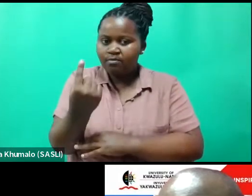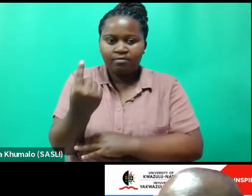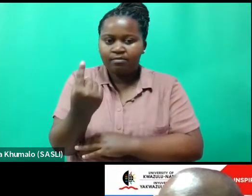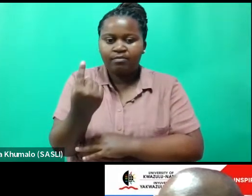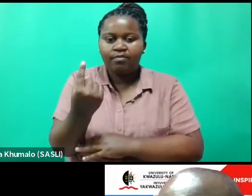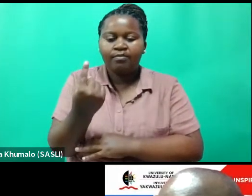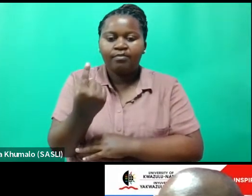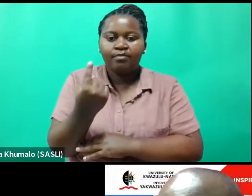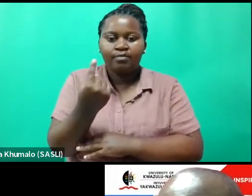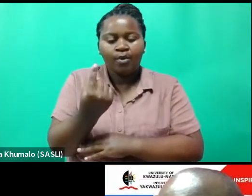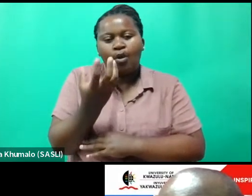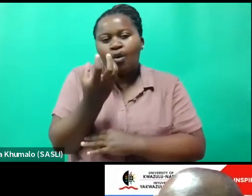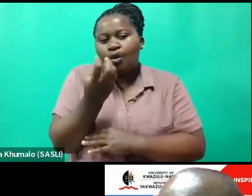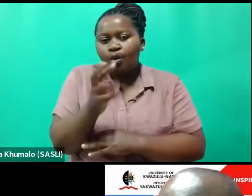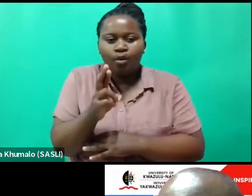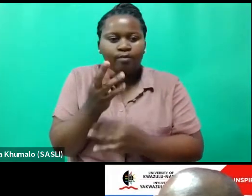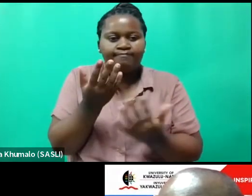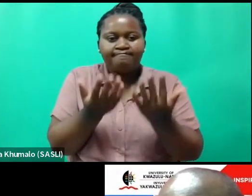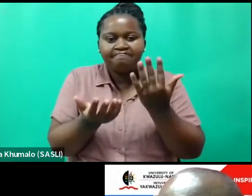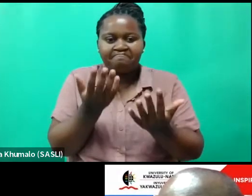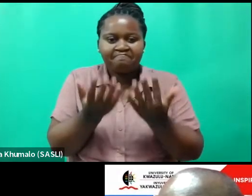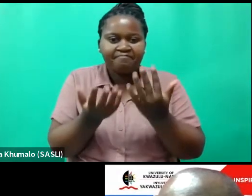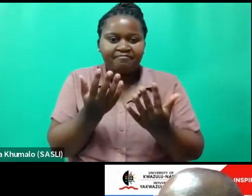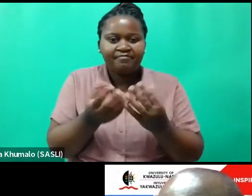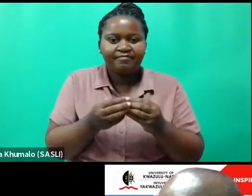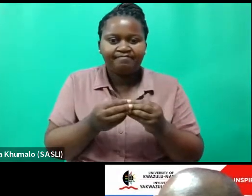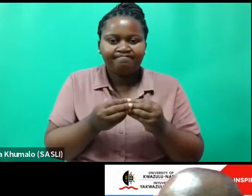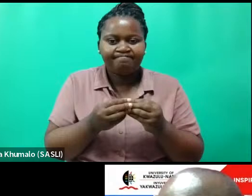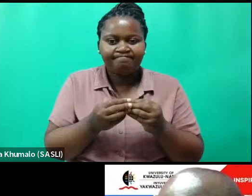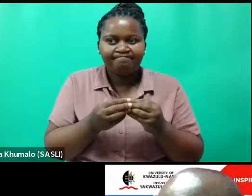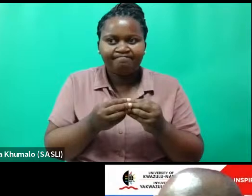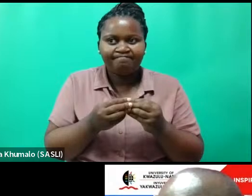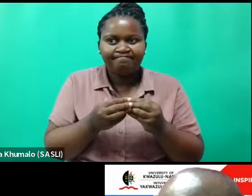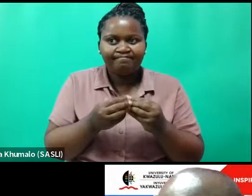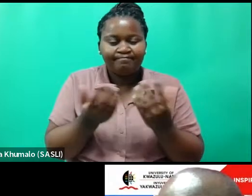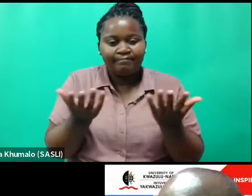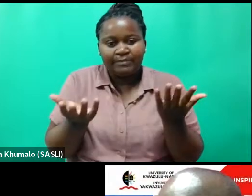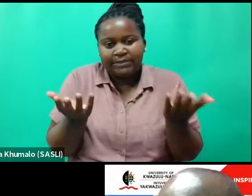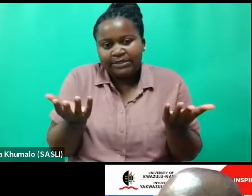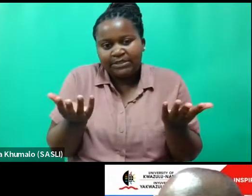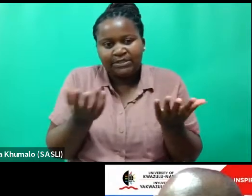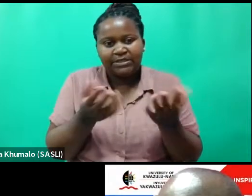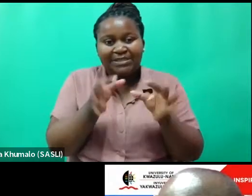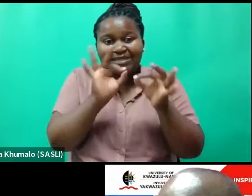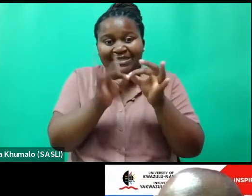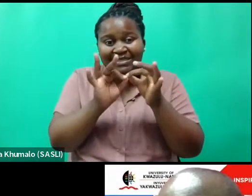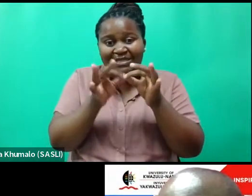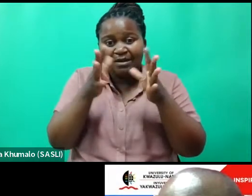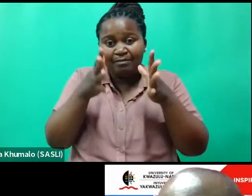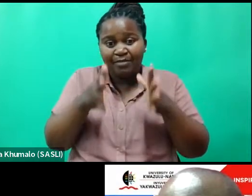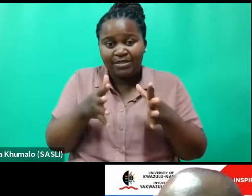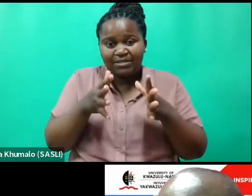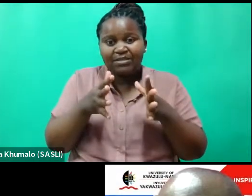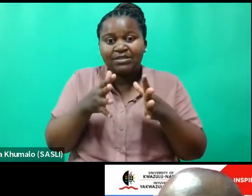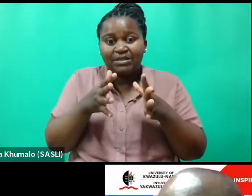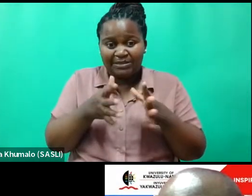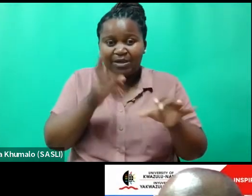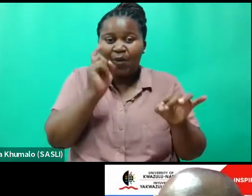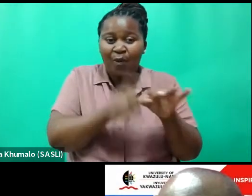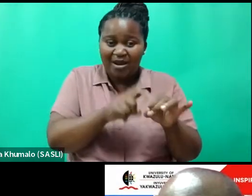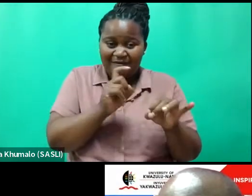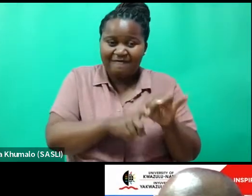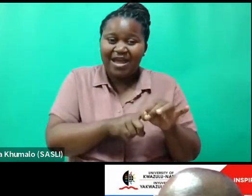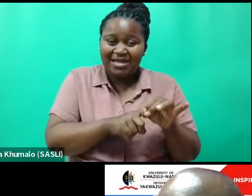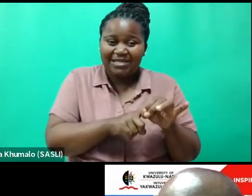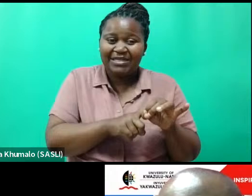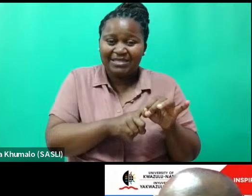or at least the interpreters who are not yet, qualified sign